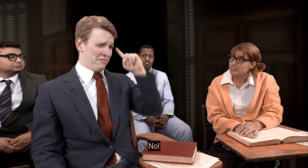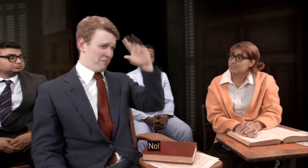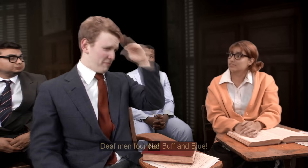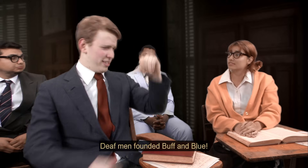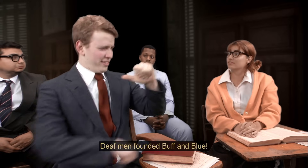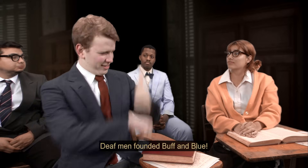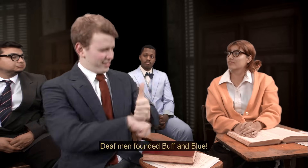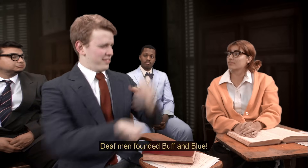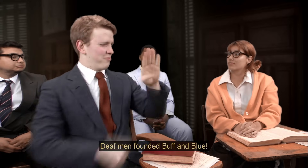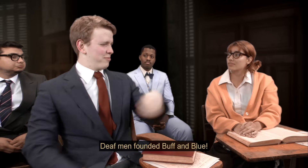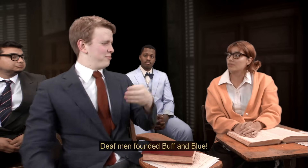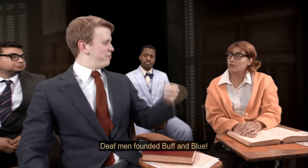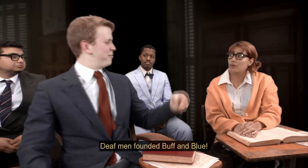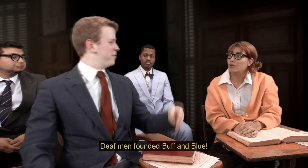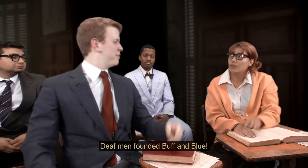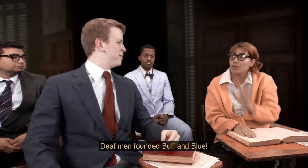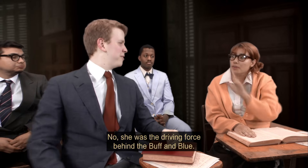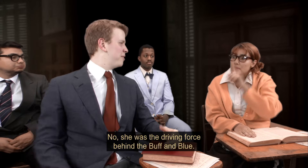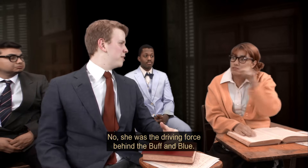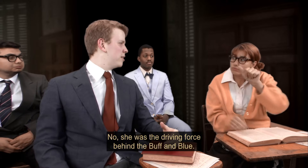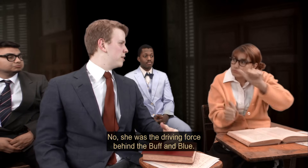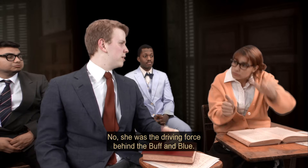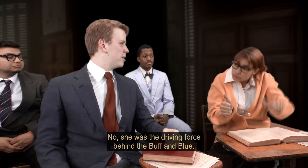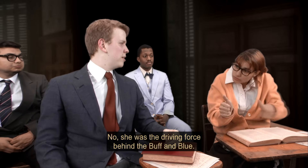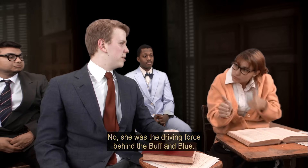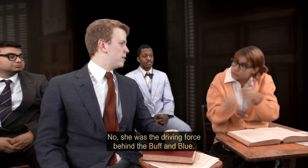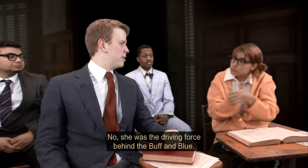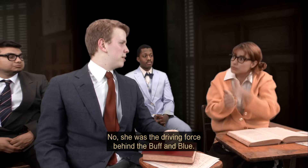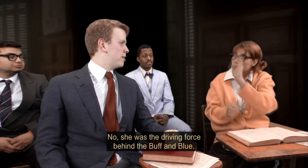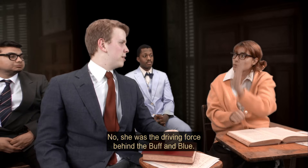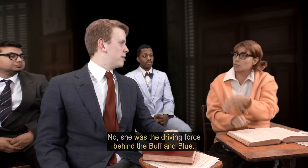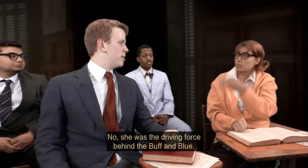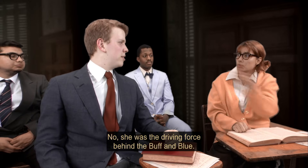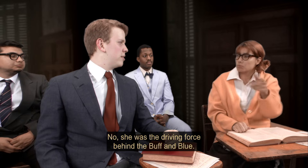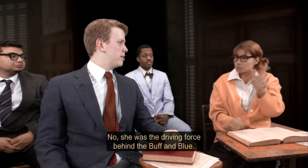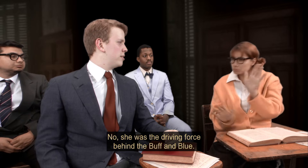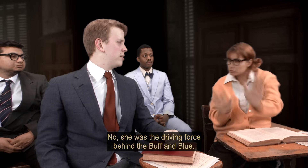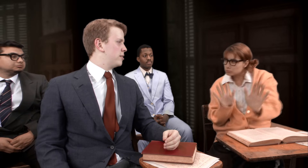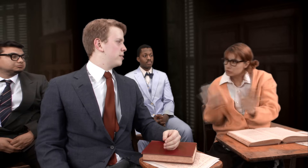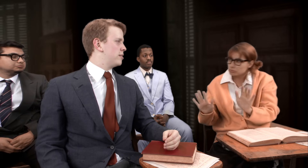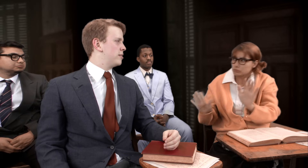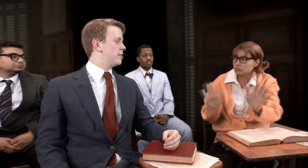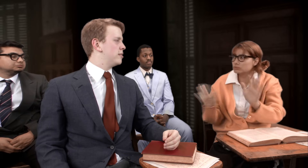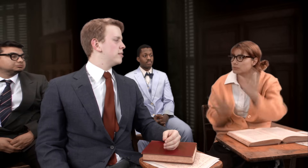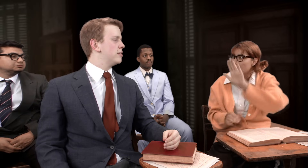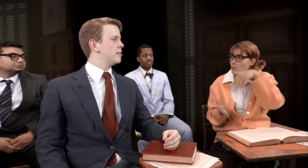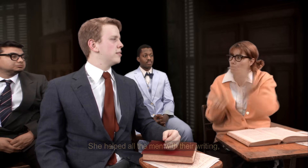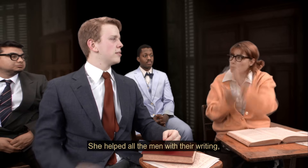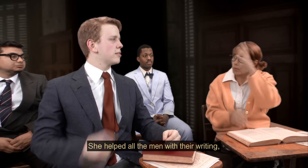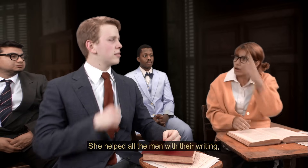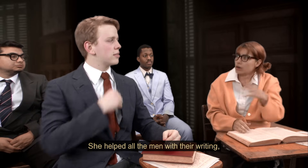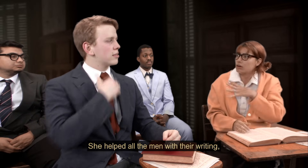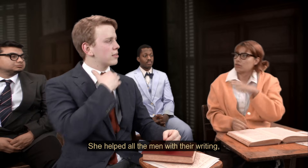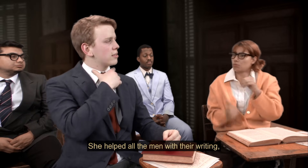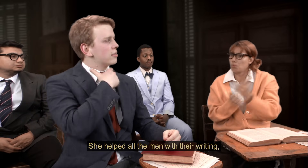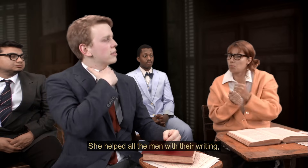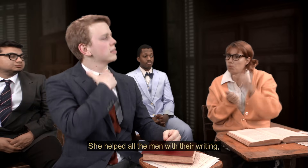No, deaf men founded Buff and Blue. No, she was the driving force behind the Buff and Blue. She helped all the men with their